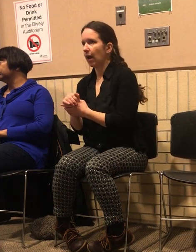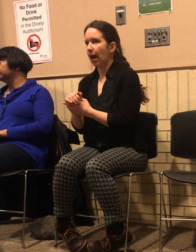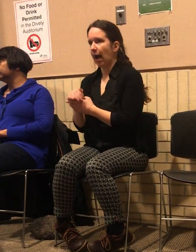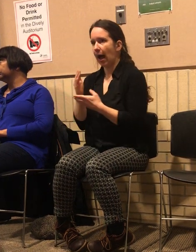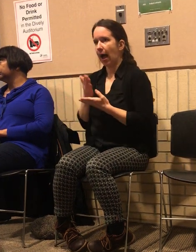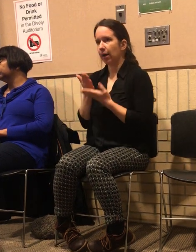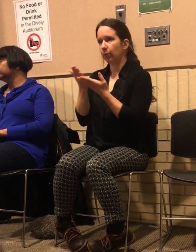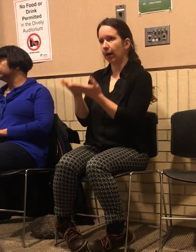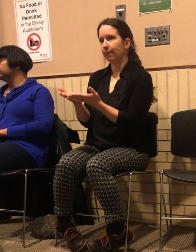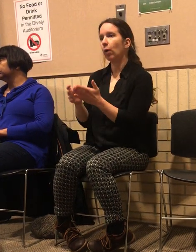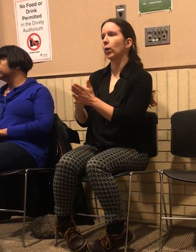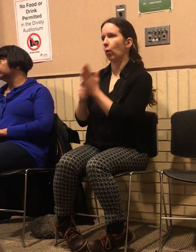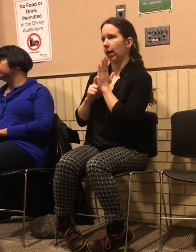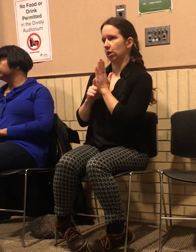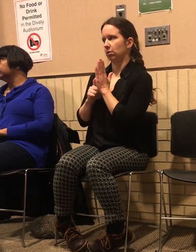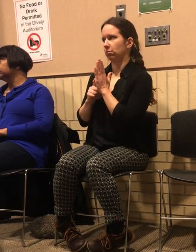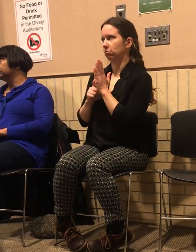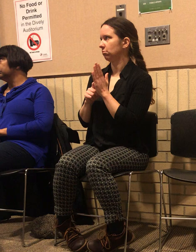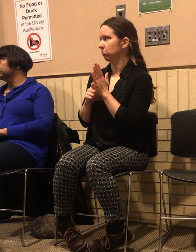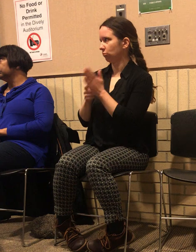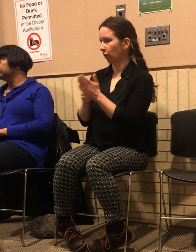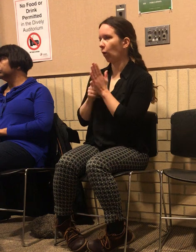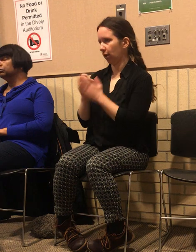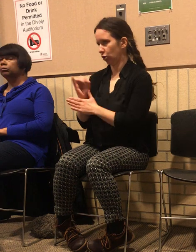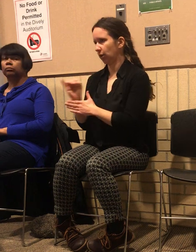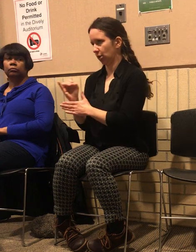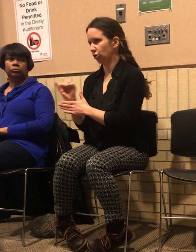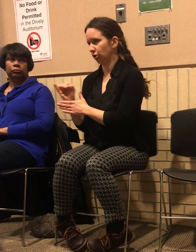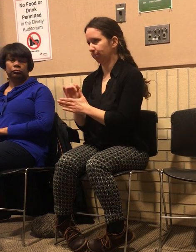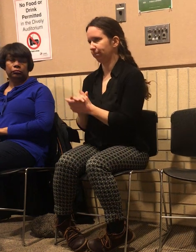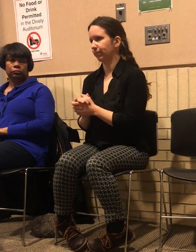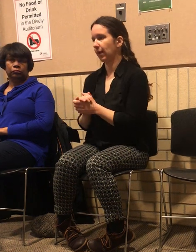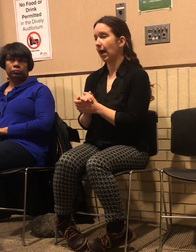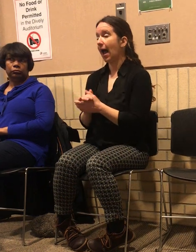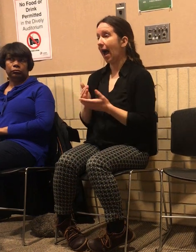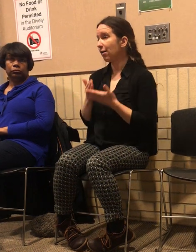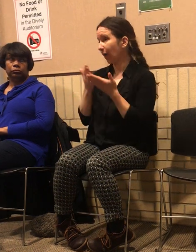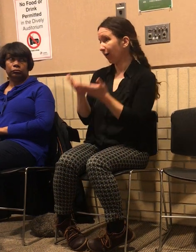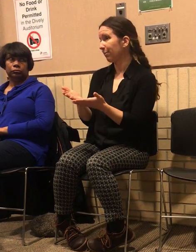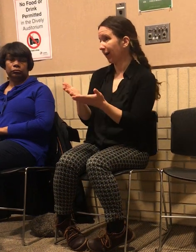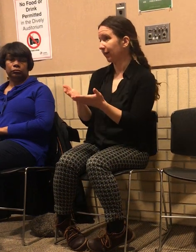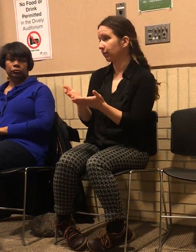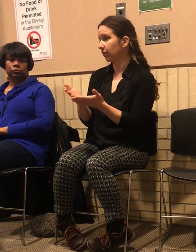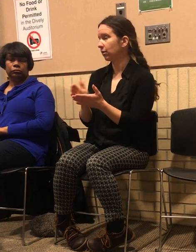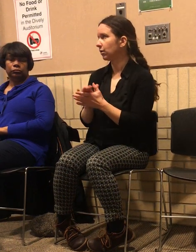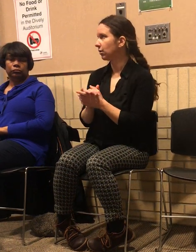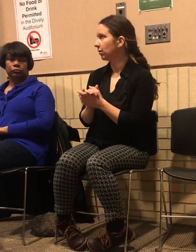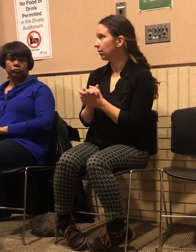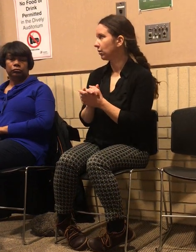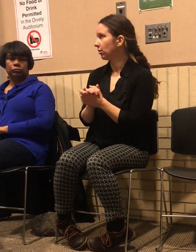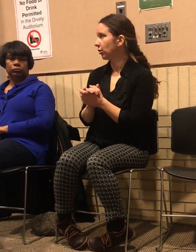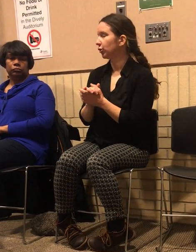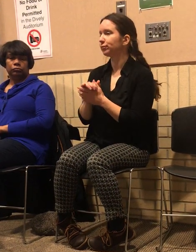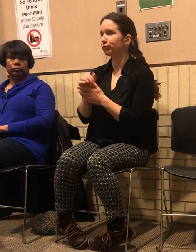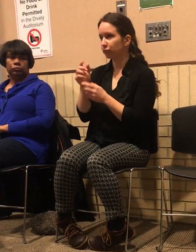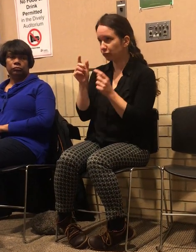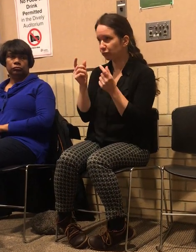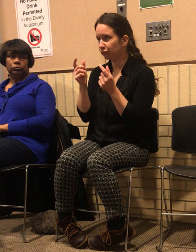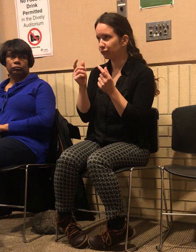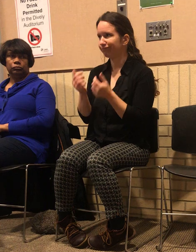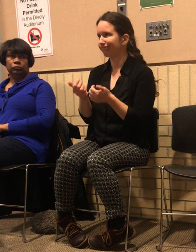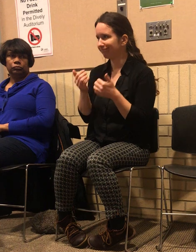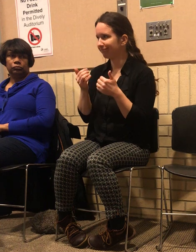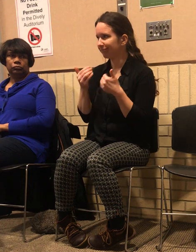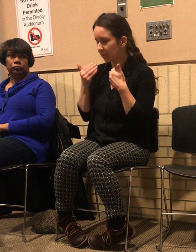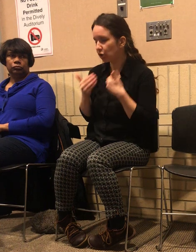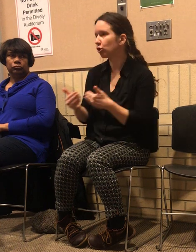that, and that you prepare yourself, unfortunately, that you prepare yourself to work for free if you are able. I worked